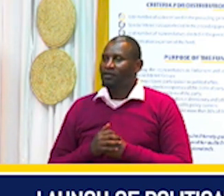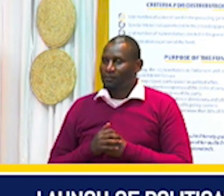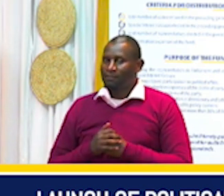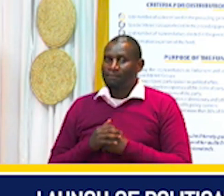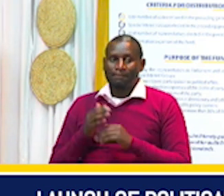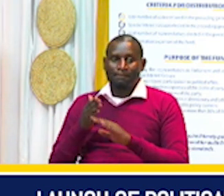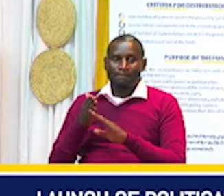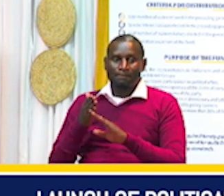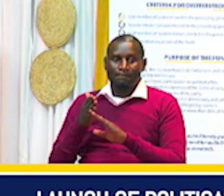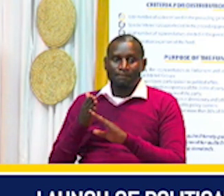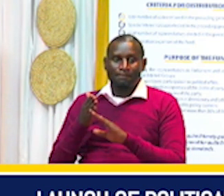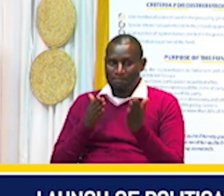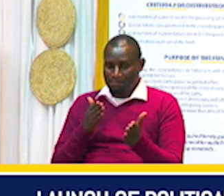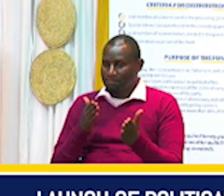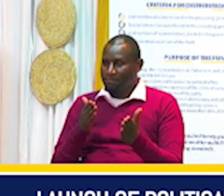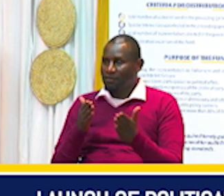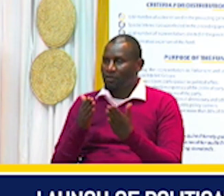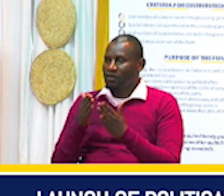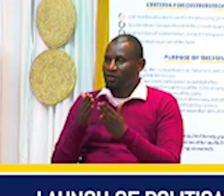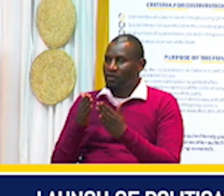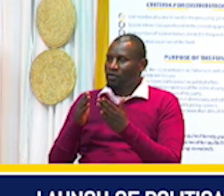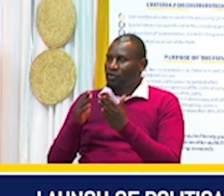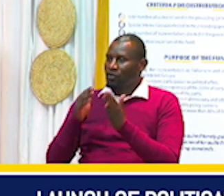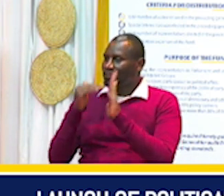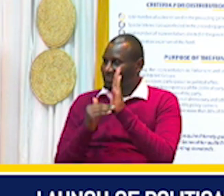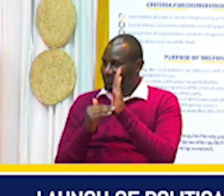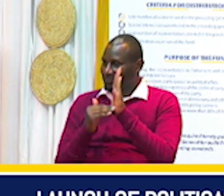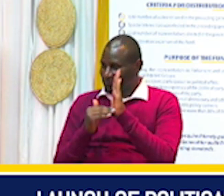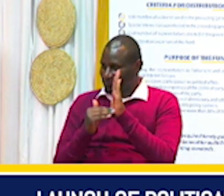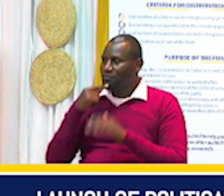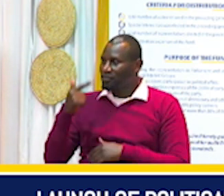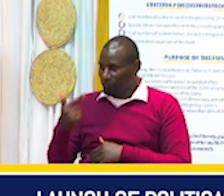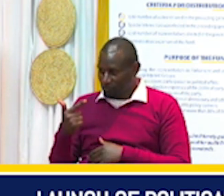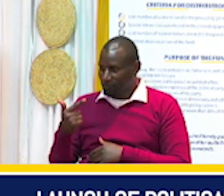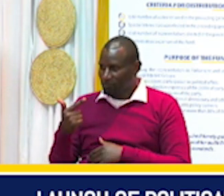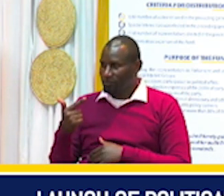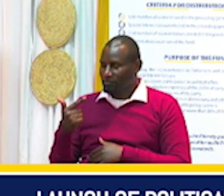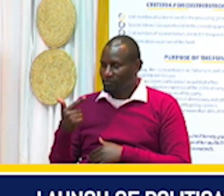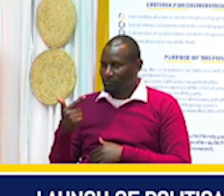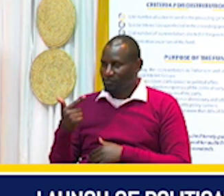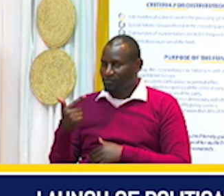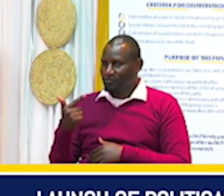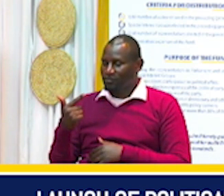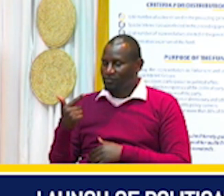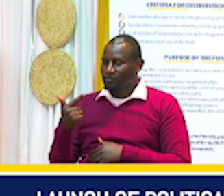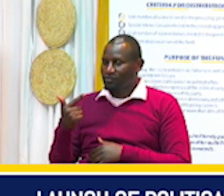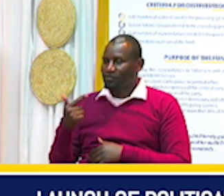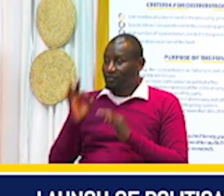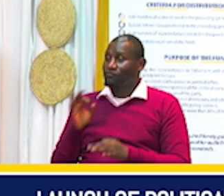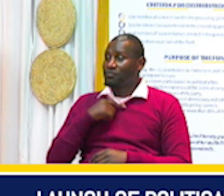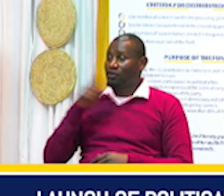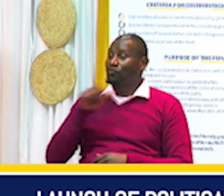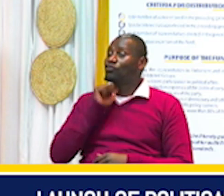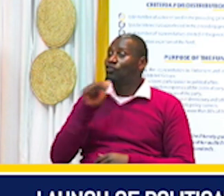Anastasia shortly explained the content of the book. She was mentioning all the, I think it was chapter 11, if I'm not mistaken,